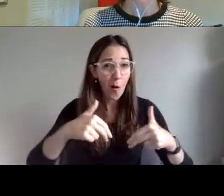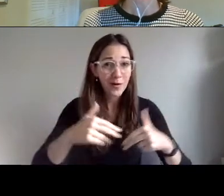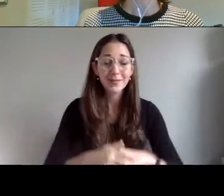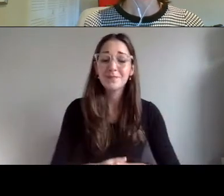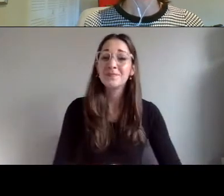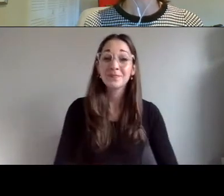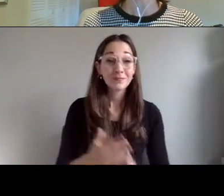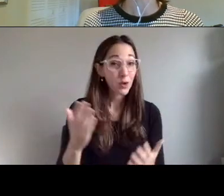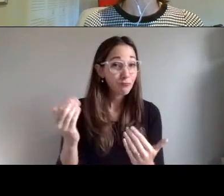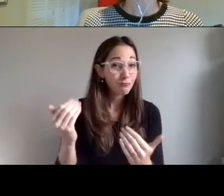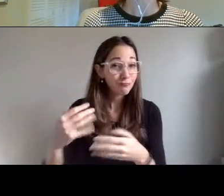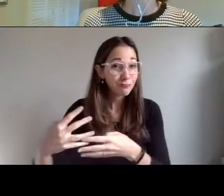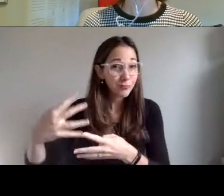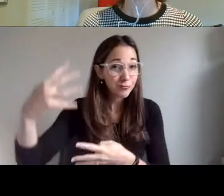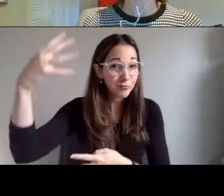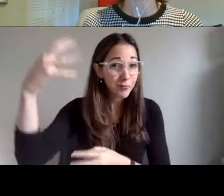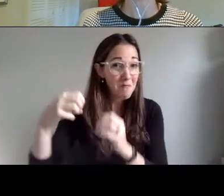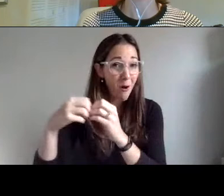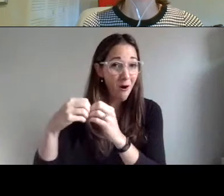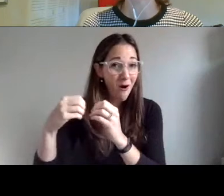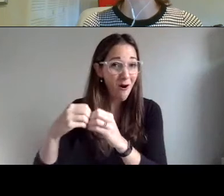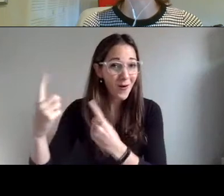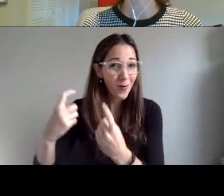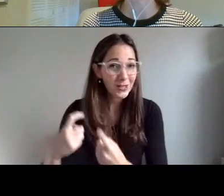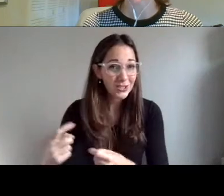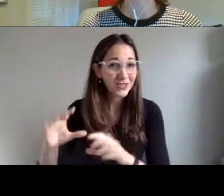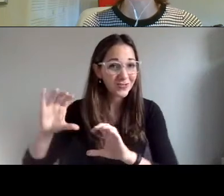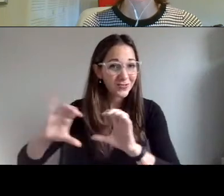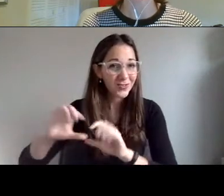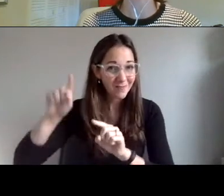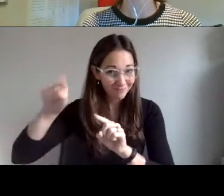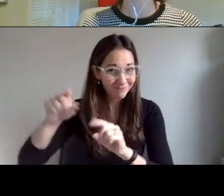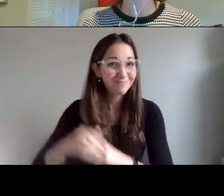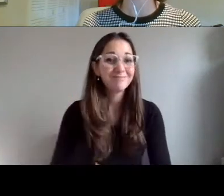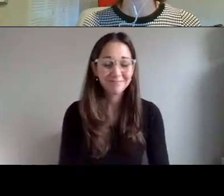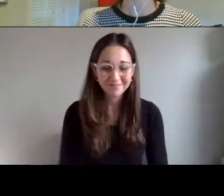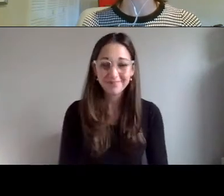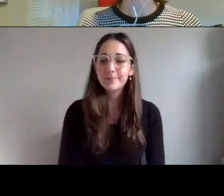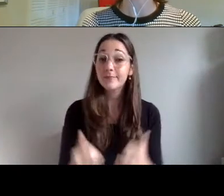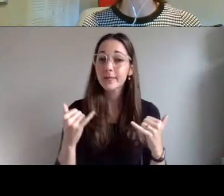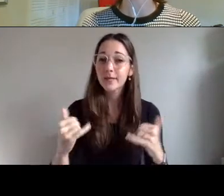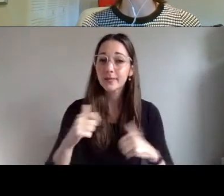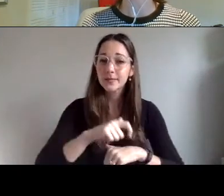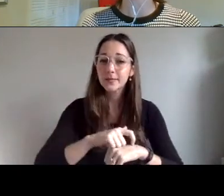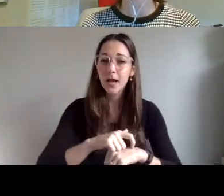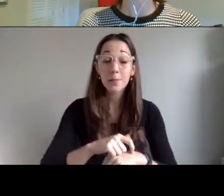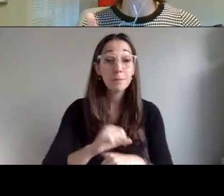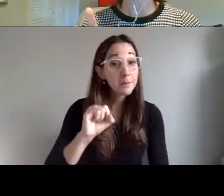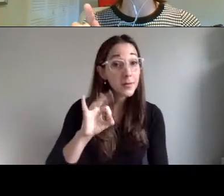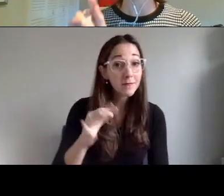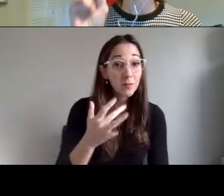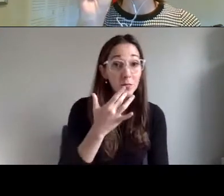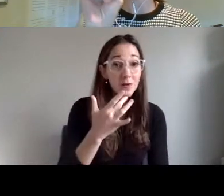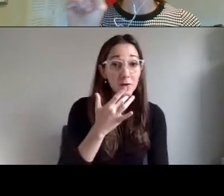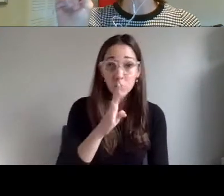box. You can also, at this time, if you prefer to ask your questions directly, you can do so by